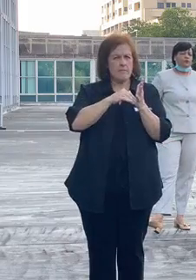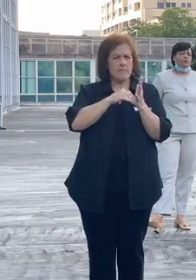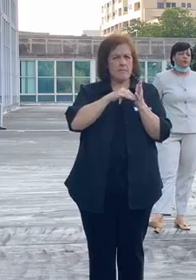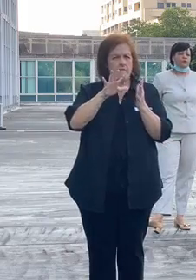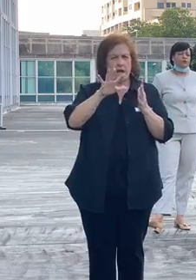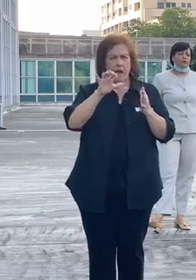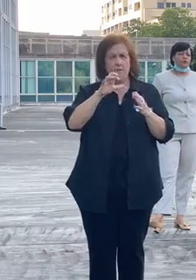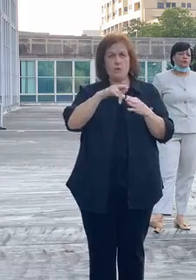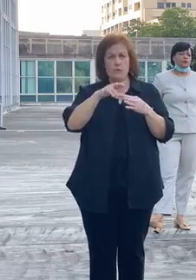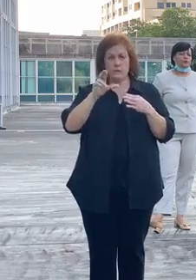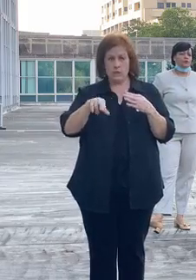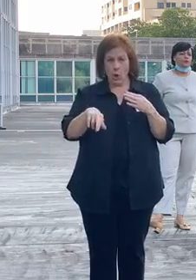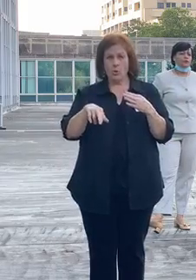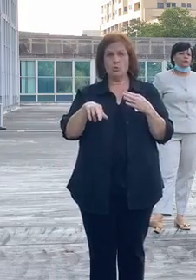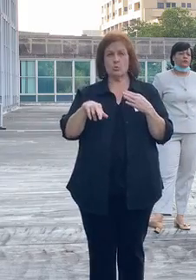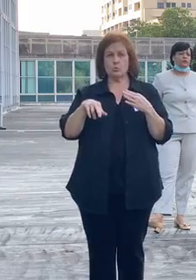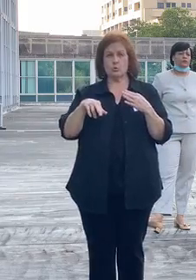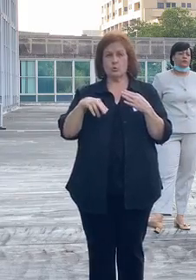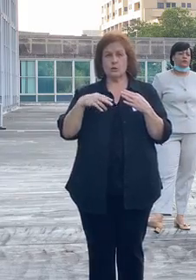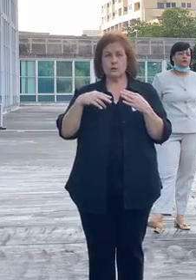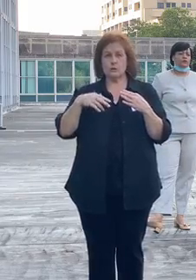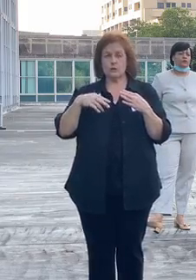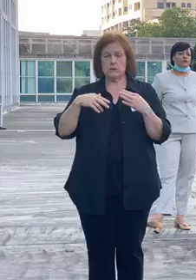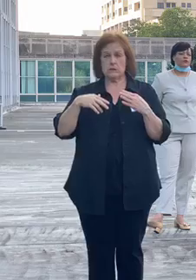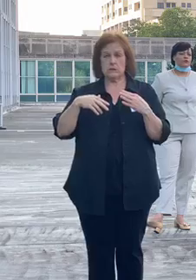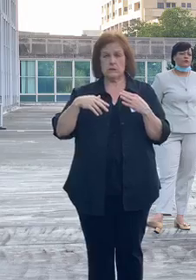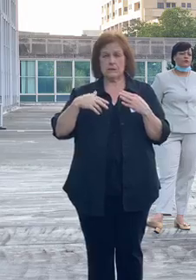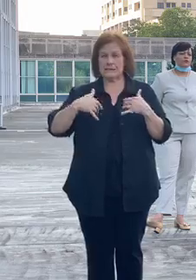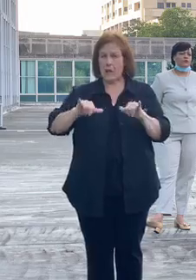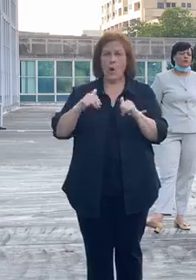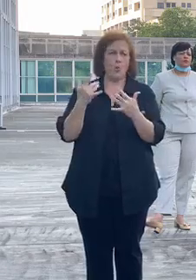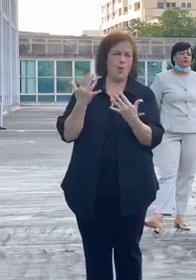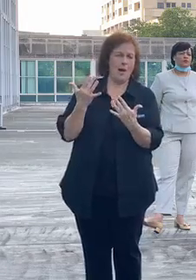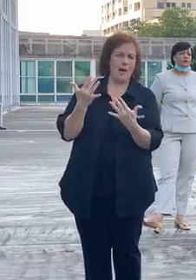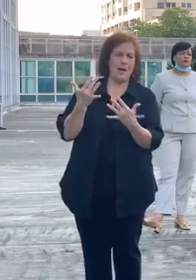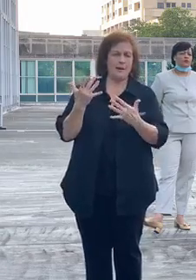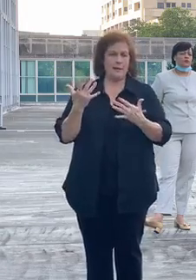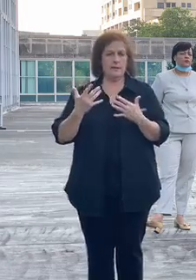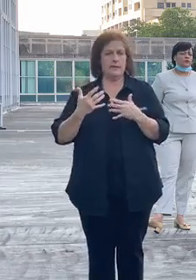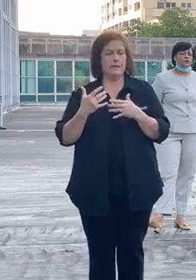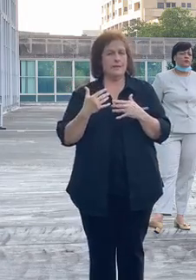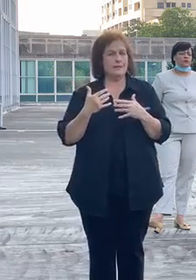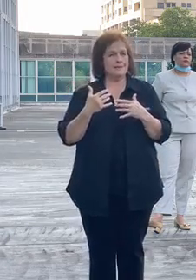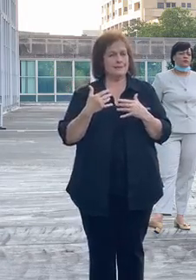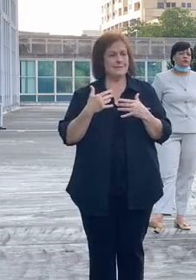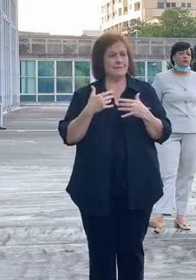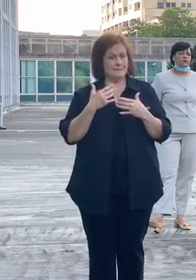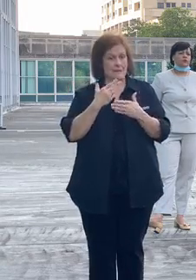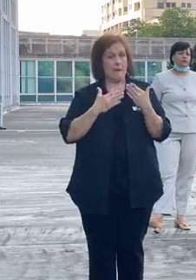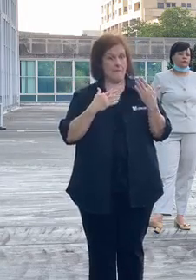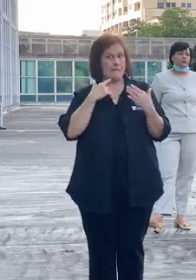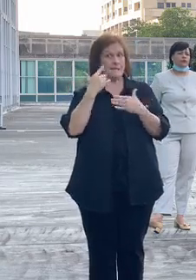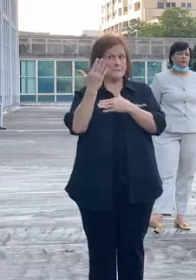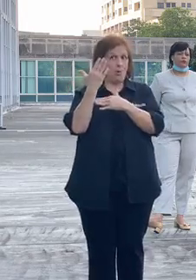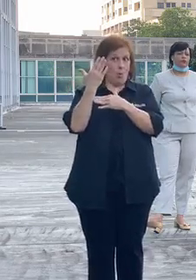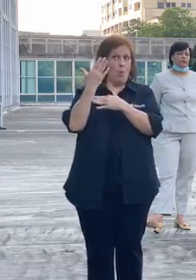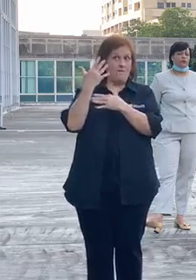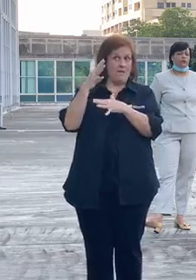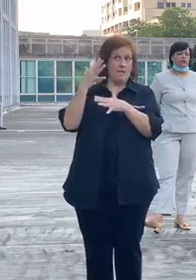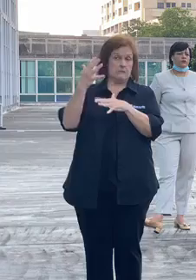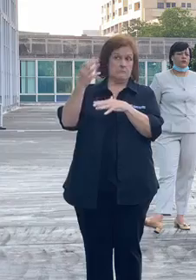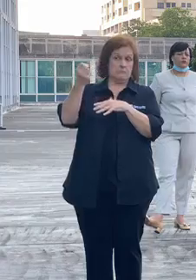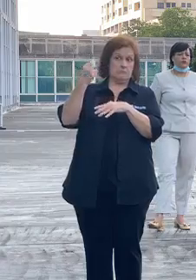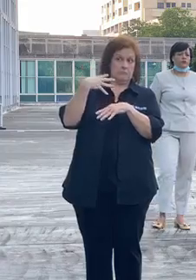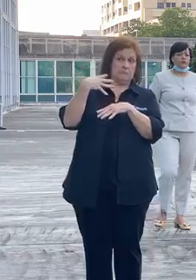1,500 results that we would expect to have by now, but don't. I know that there's more results that came in this morning that I haven't run the numbers